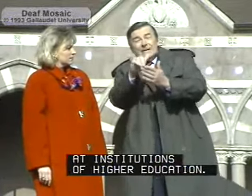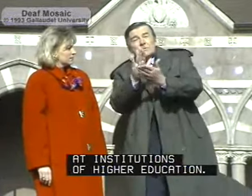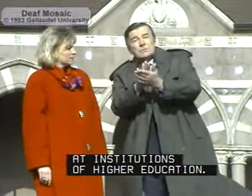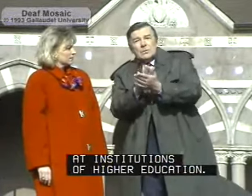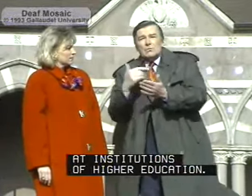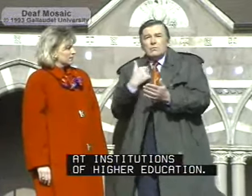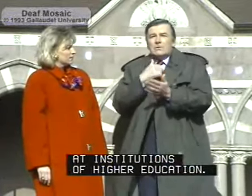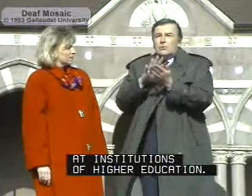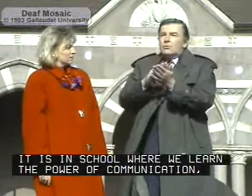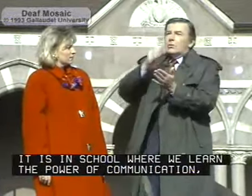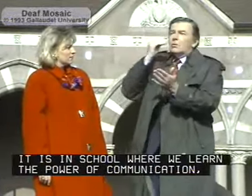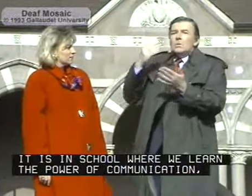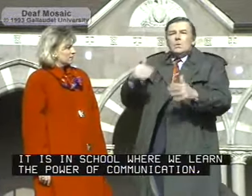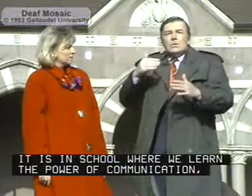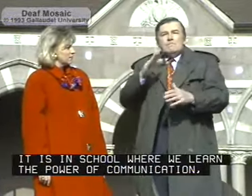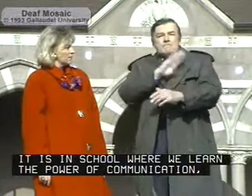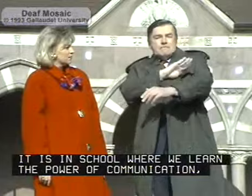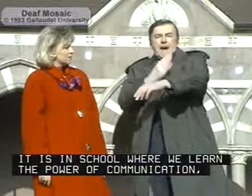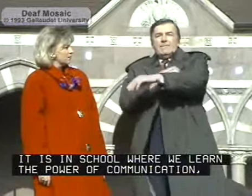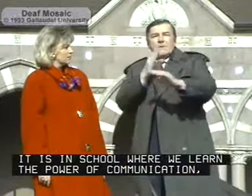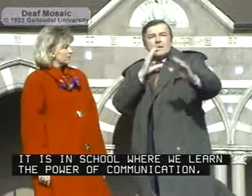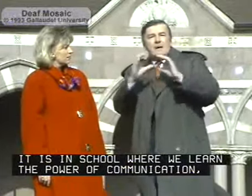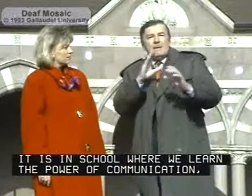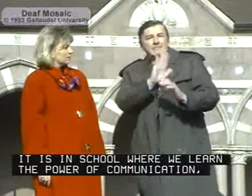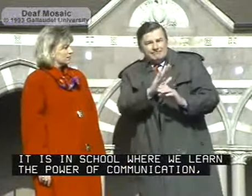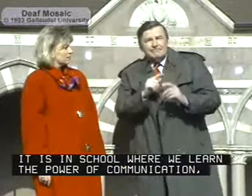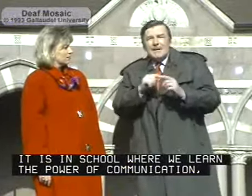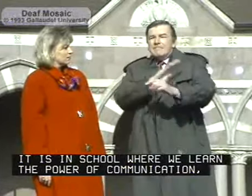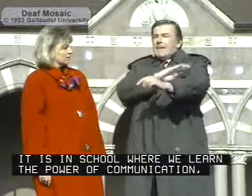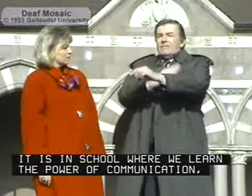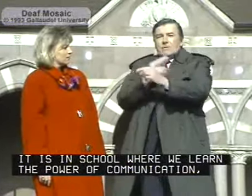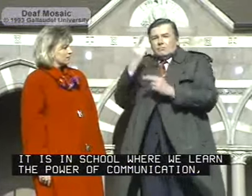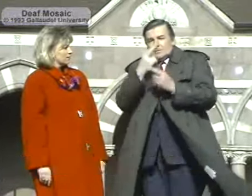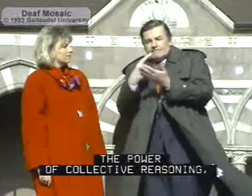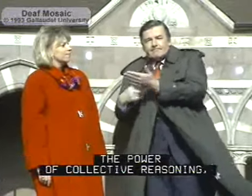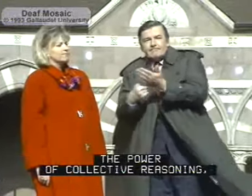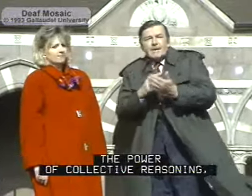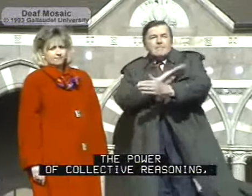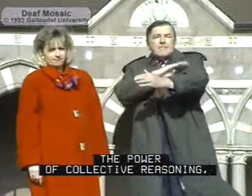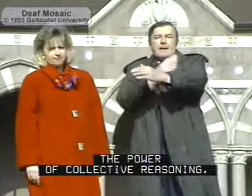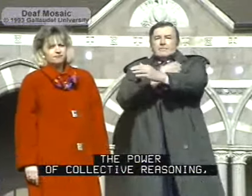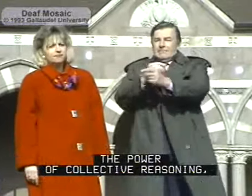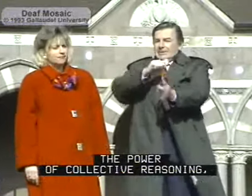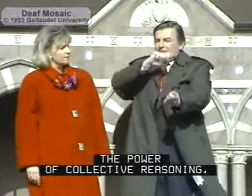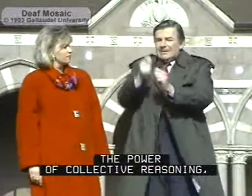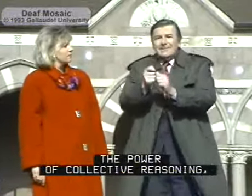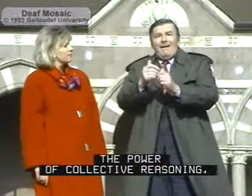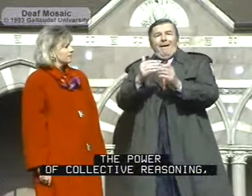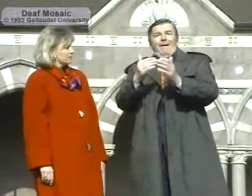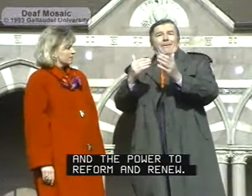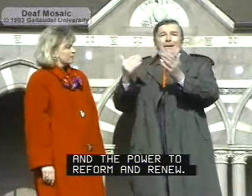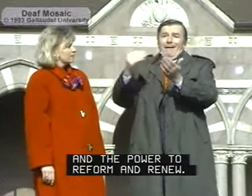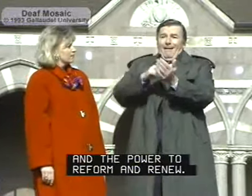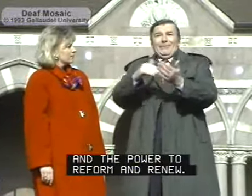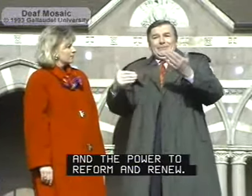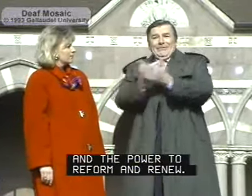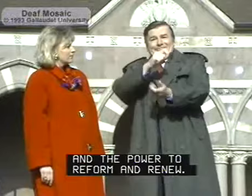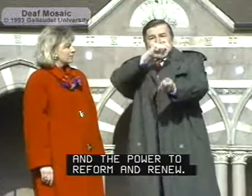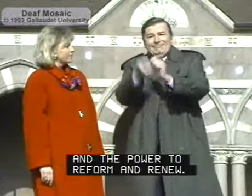education. It is in school where we learn the power of communication, the power of collective reasoning, and the power to reform